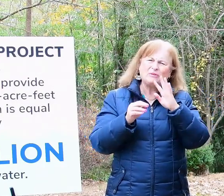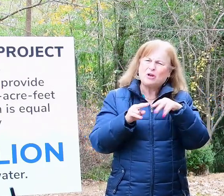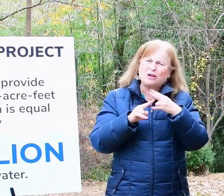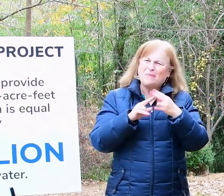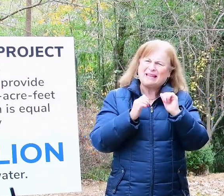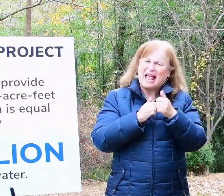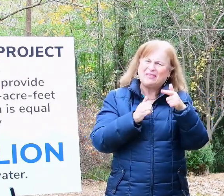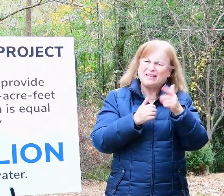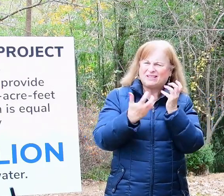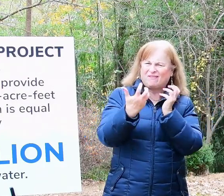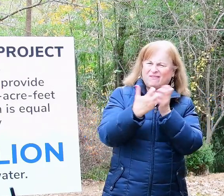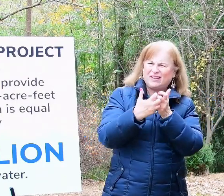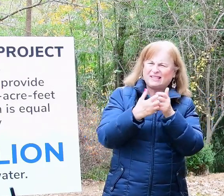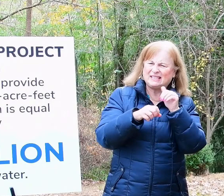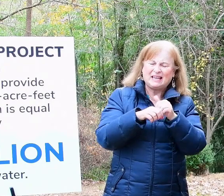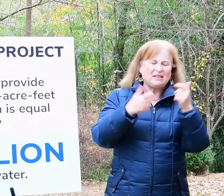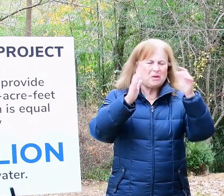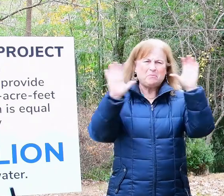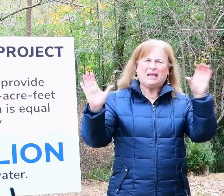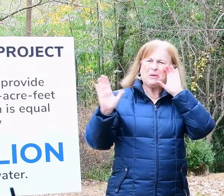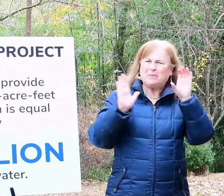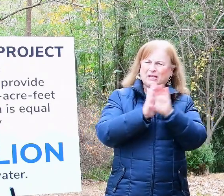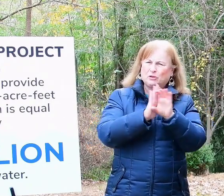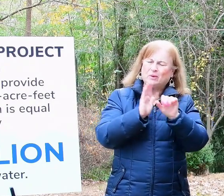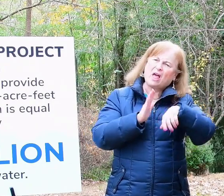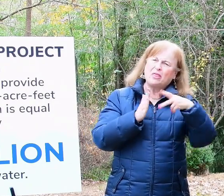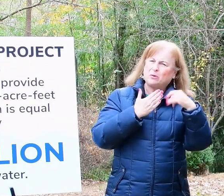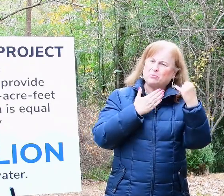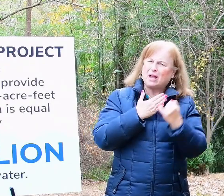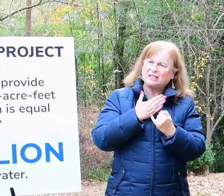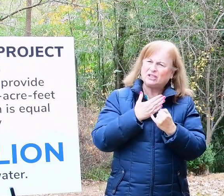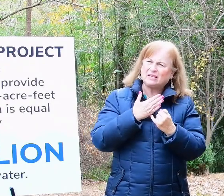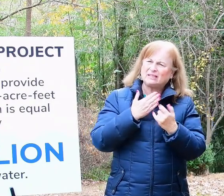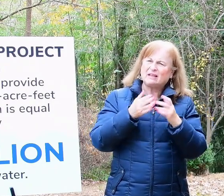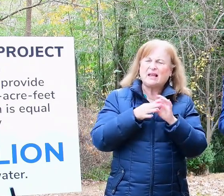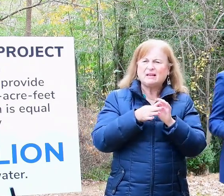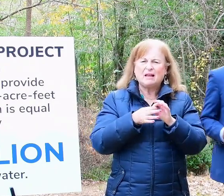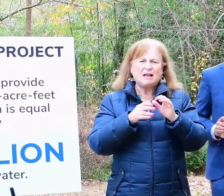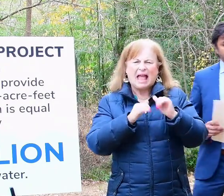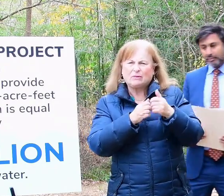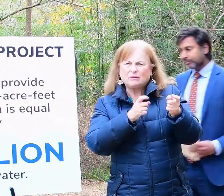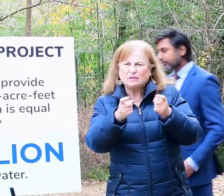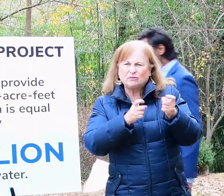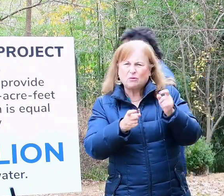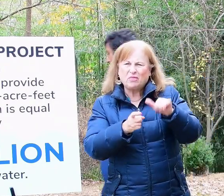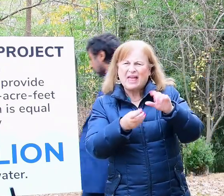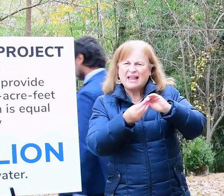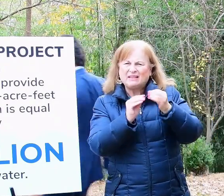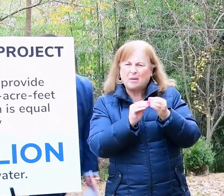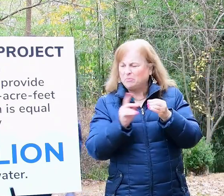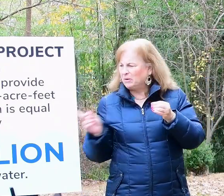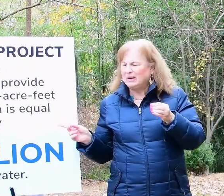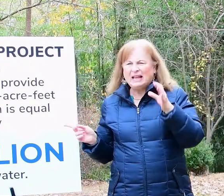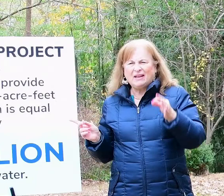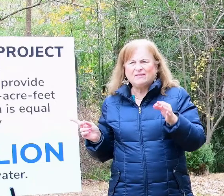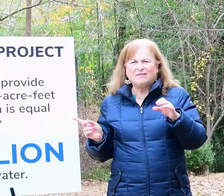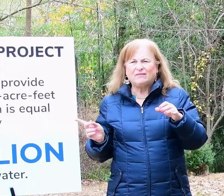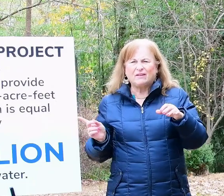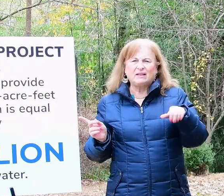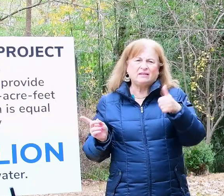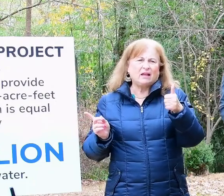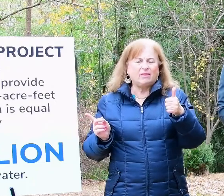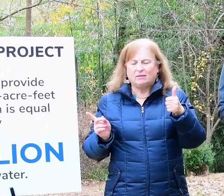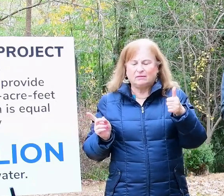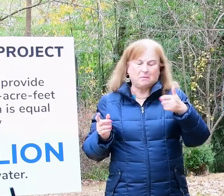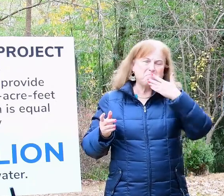about how this fits in the grand picture with the other projects in terms of mitigating that number should another 1 in